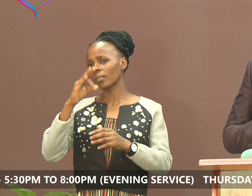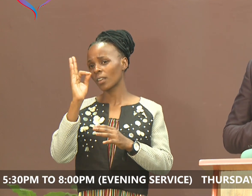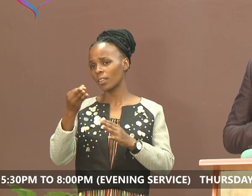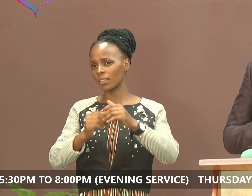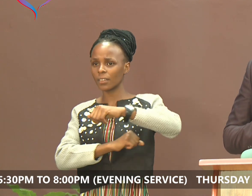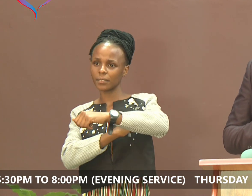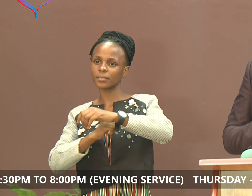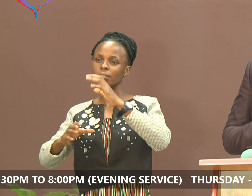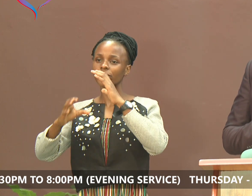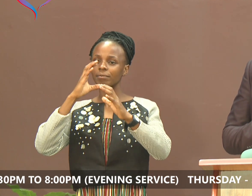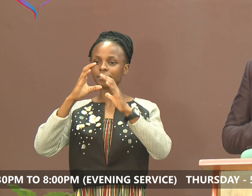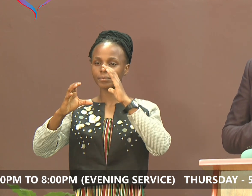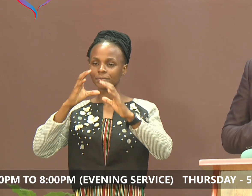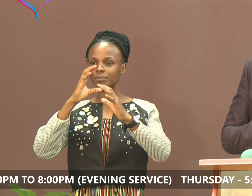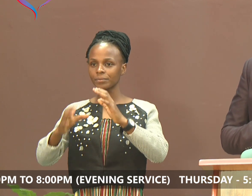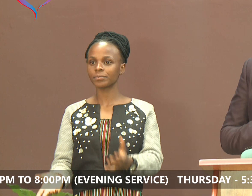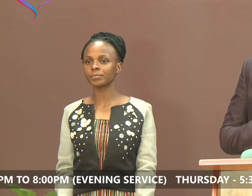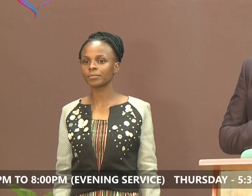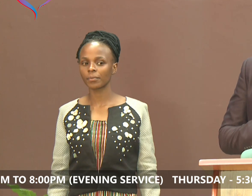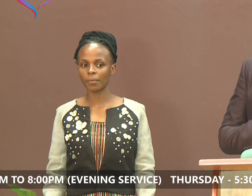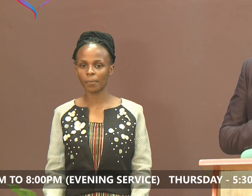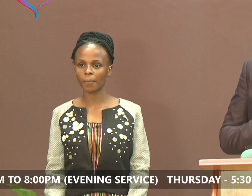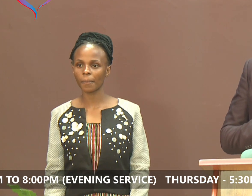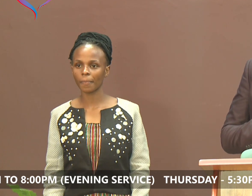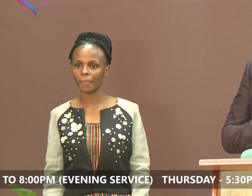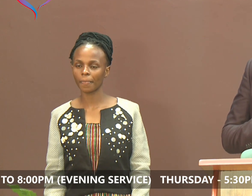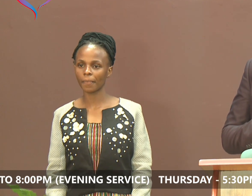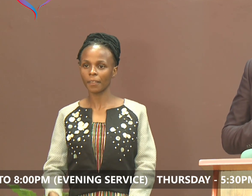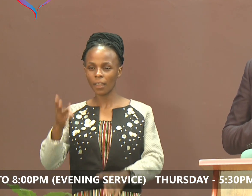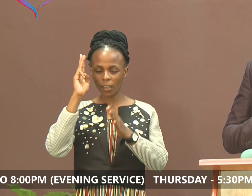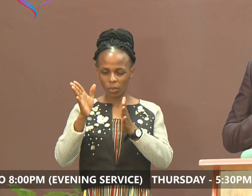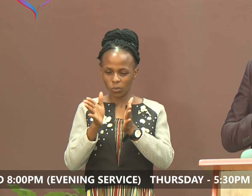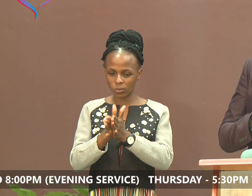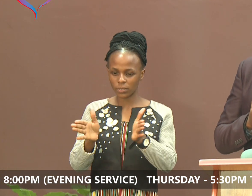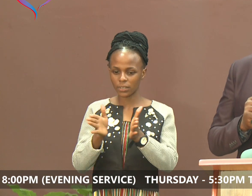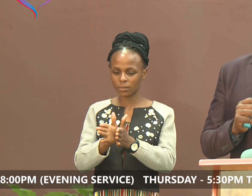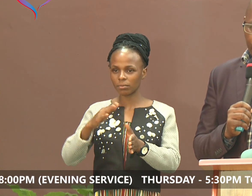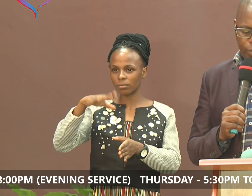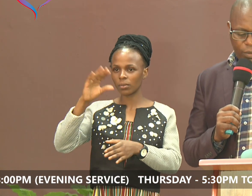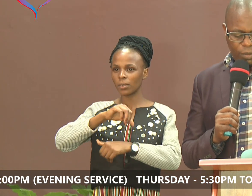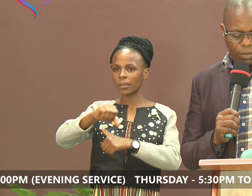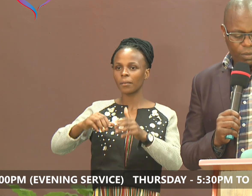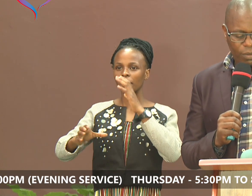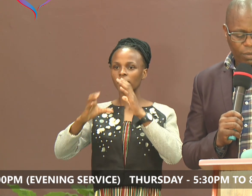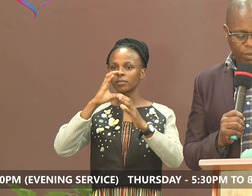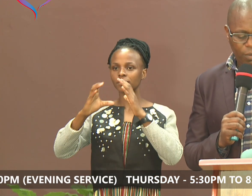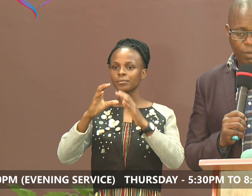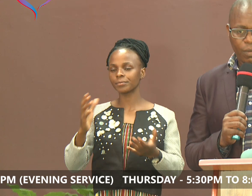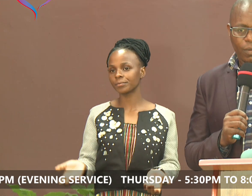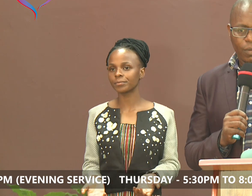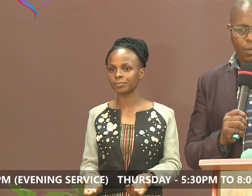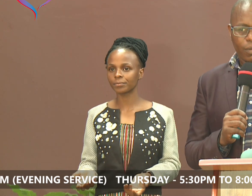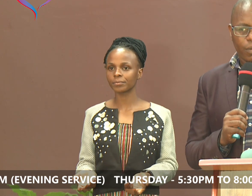communication. Is empuliziganya nokwogeraganya. I'll elaborate more about communication as I'm winding up. Nja kuongera kuchogera ko kino